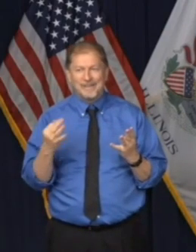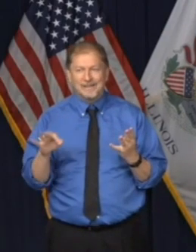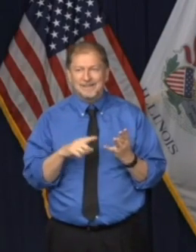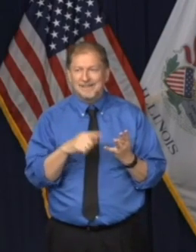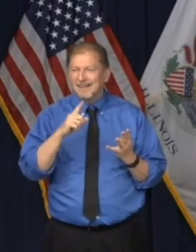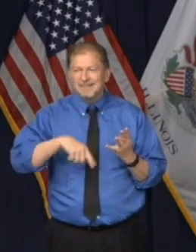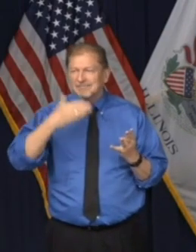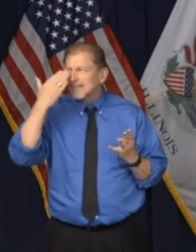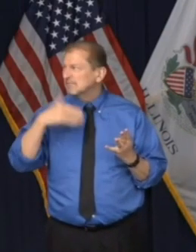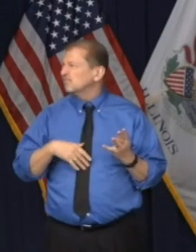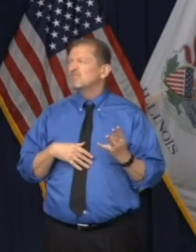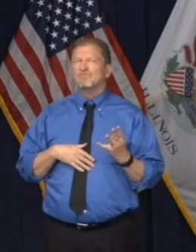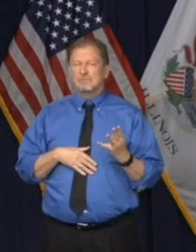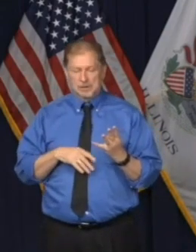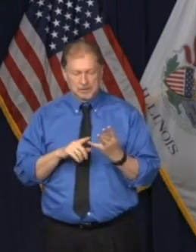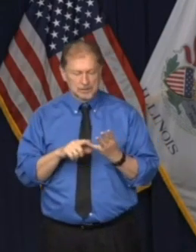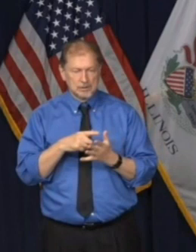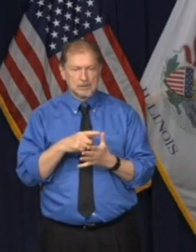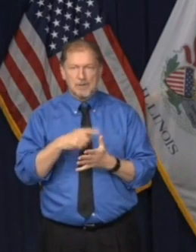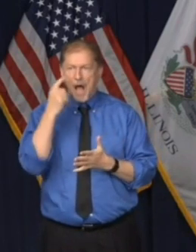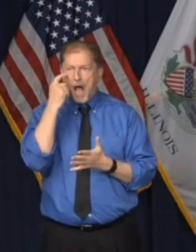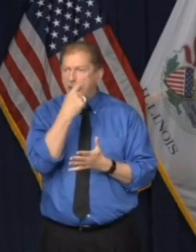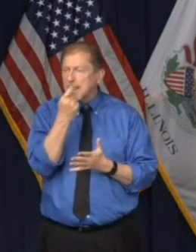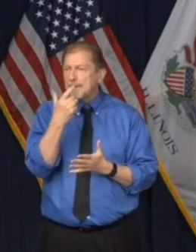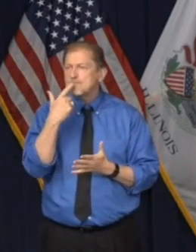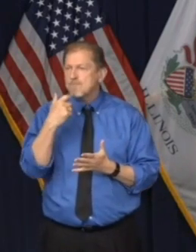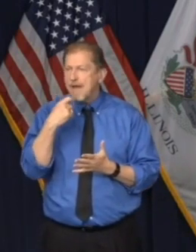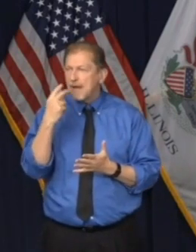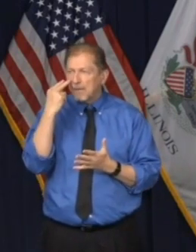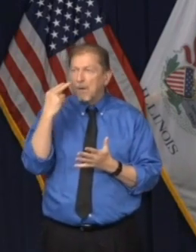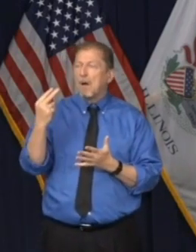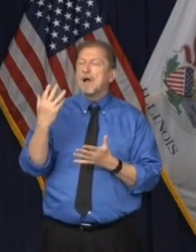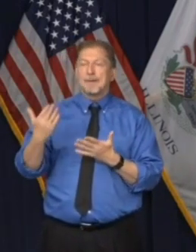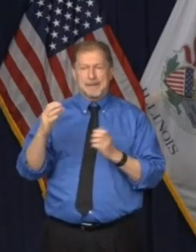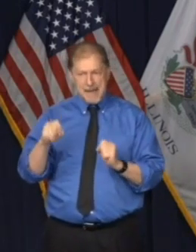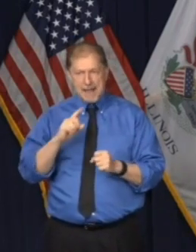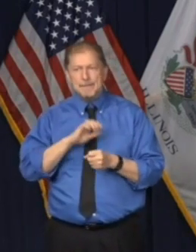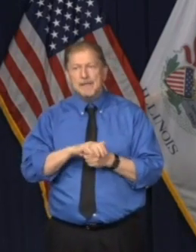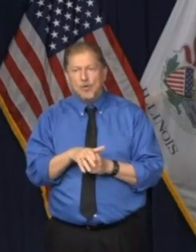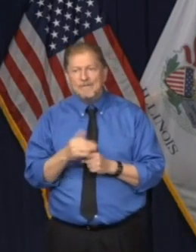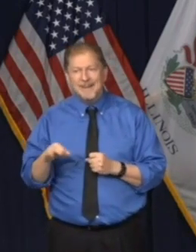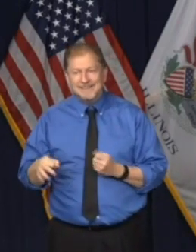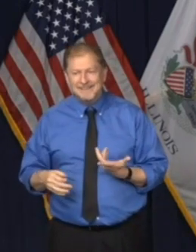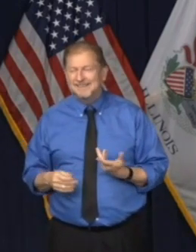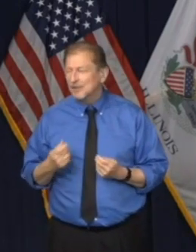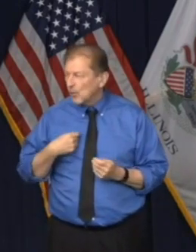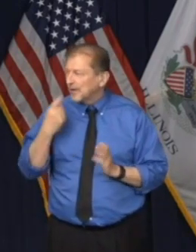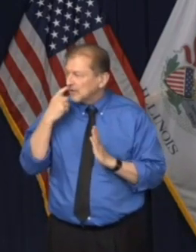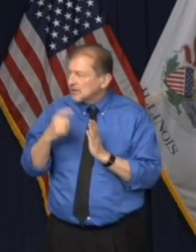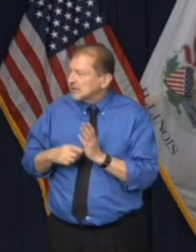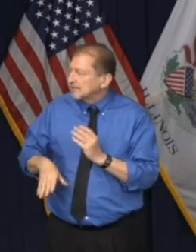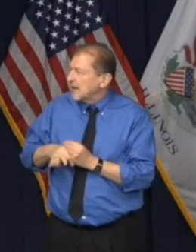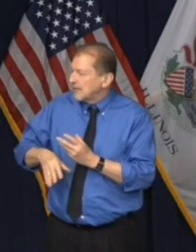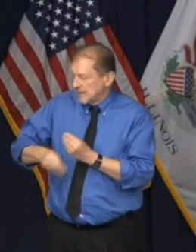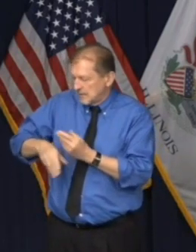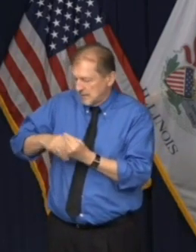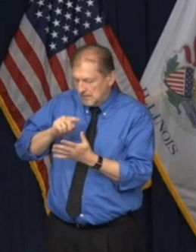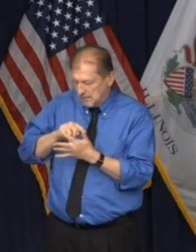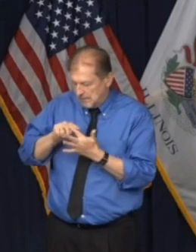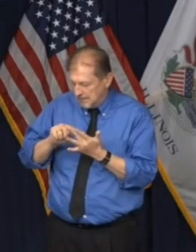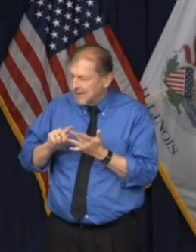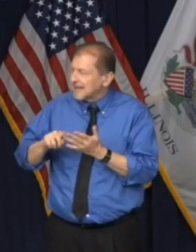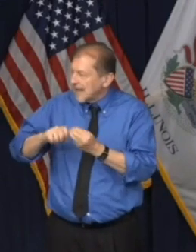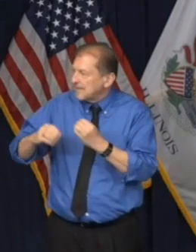some redness of the eye. So there are a lot of different presentations of this virus. The longer we know the virus, the more we see of it.